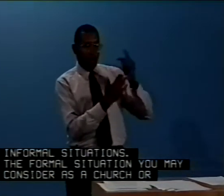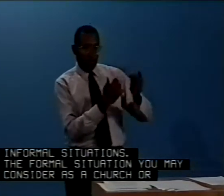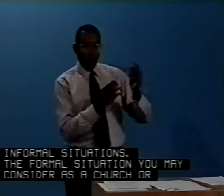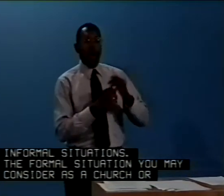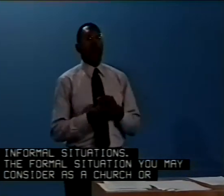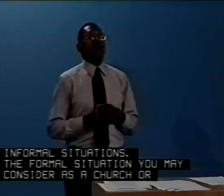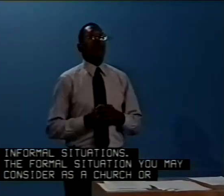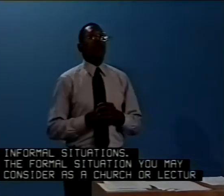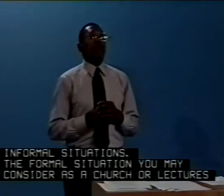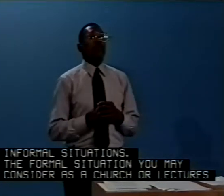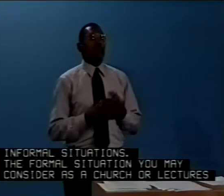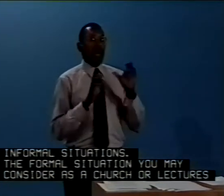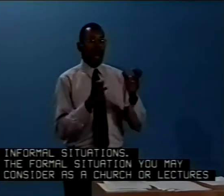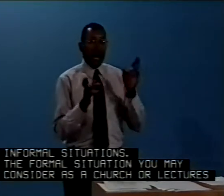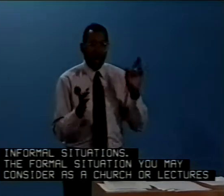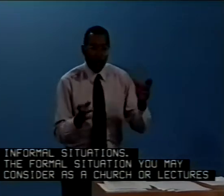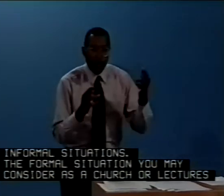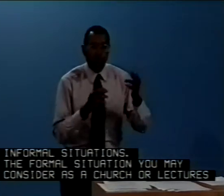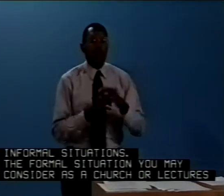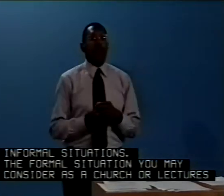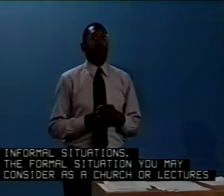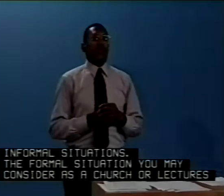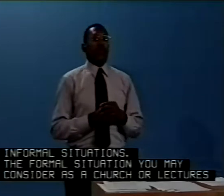a community program.